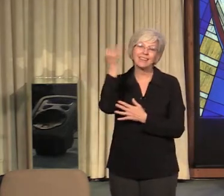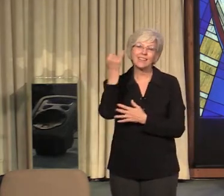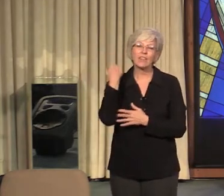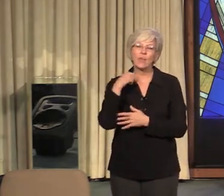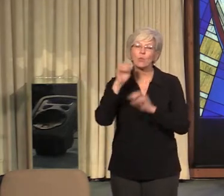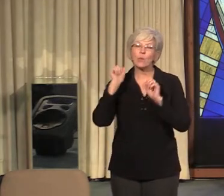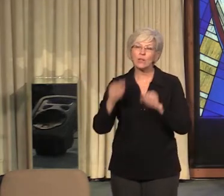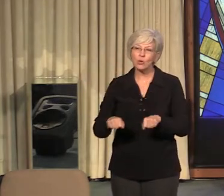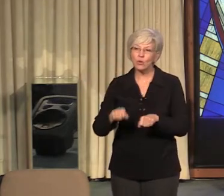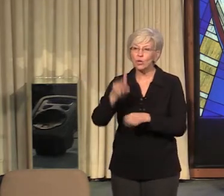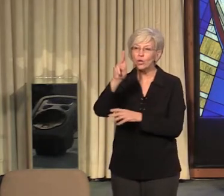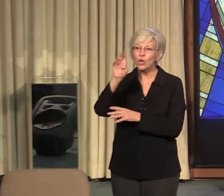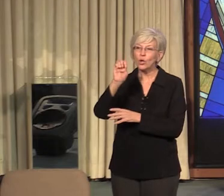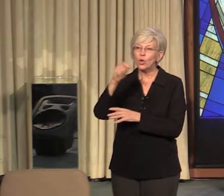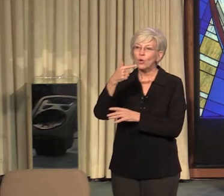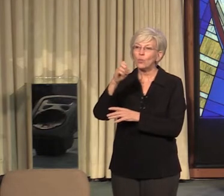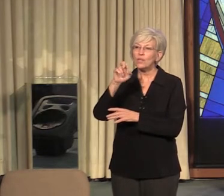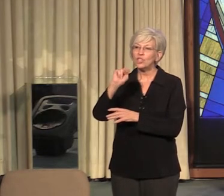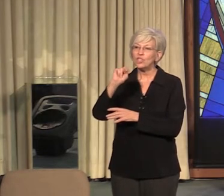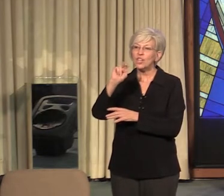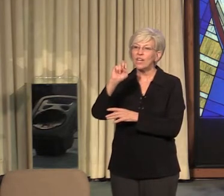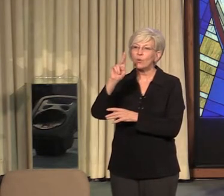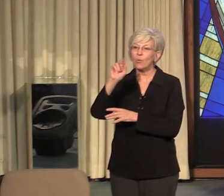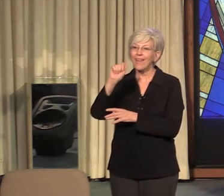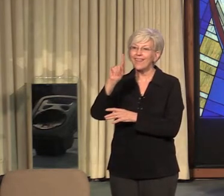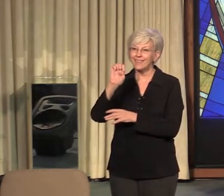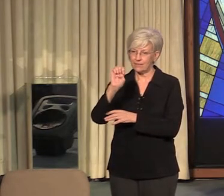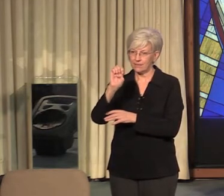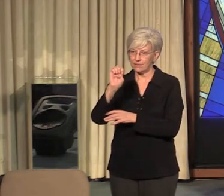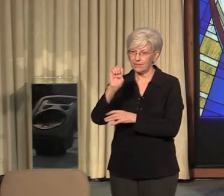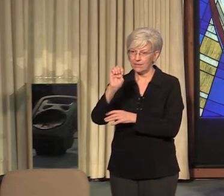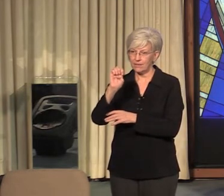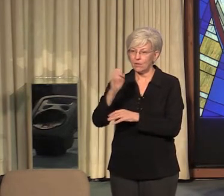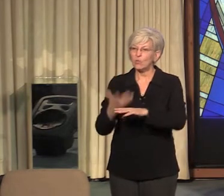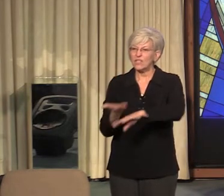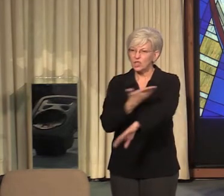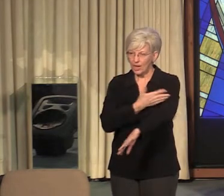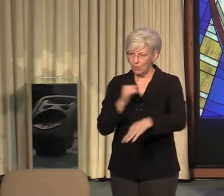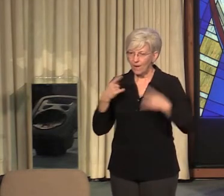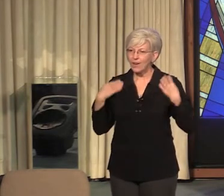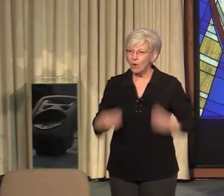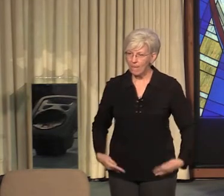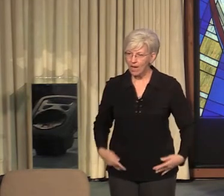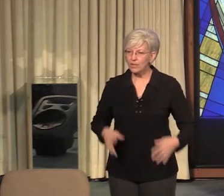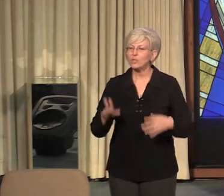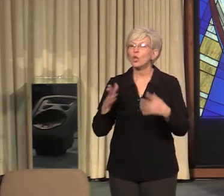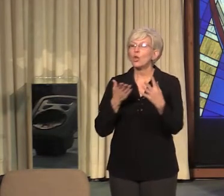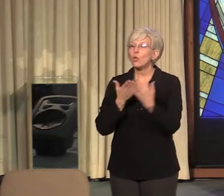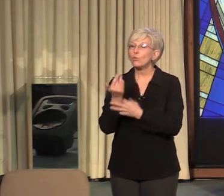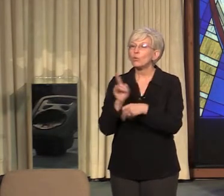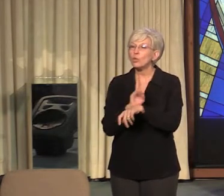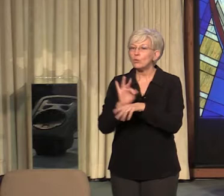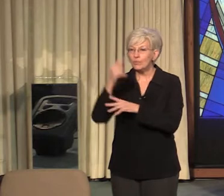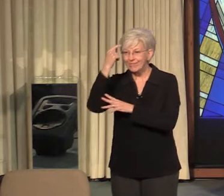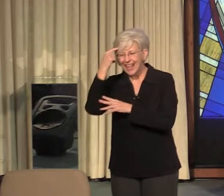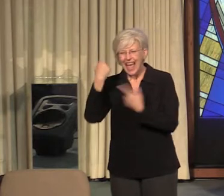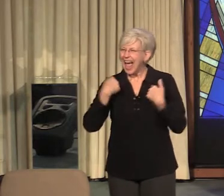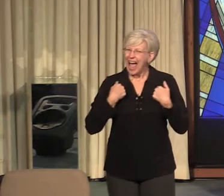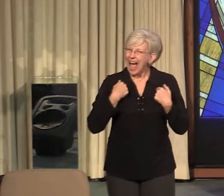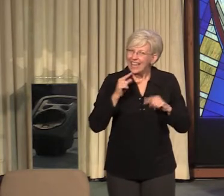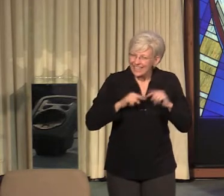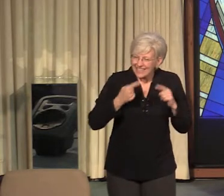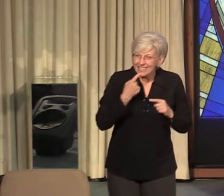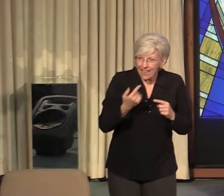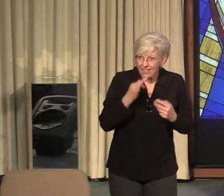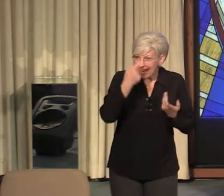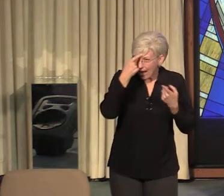to regenerate our bodies through the use of our minds. And I can't say that I agree with Charles Fillmore about